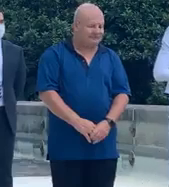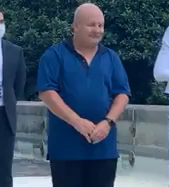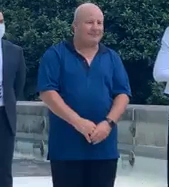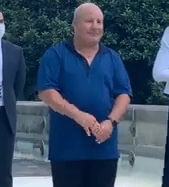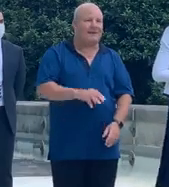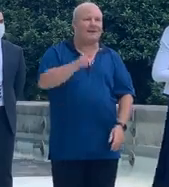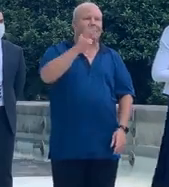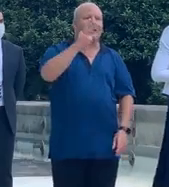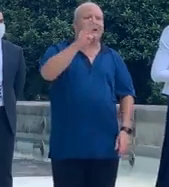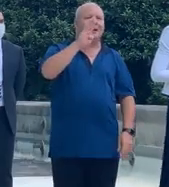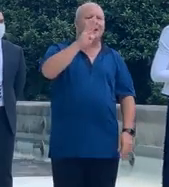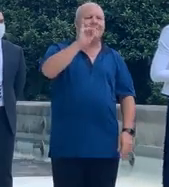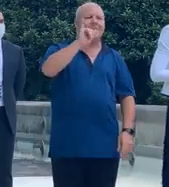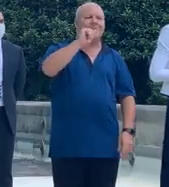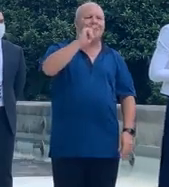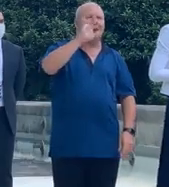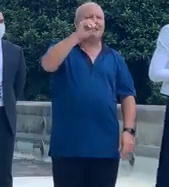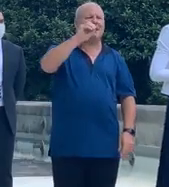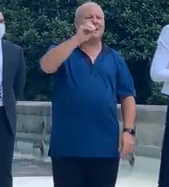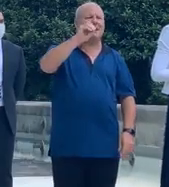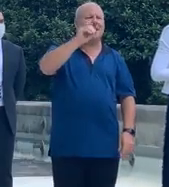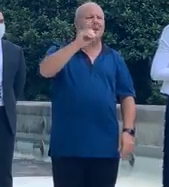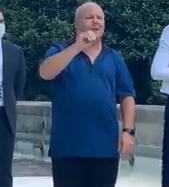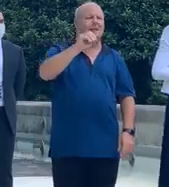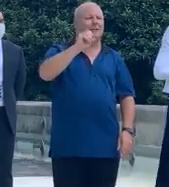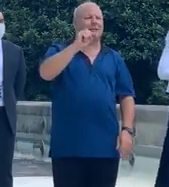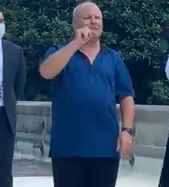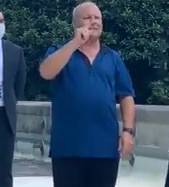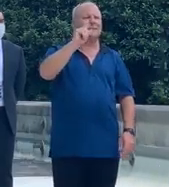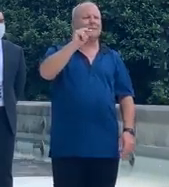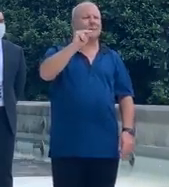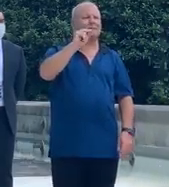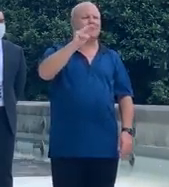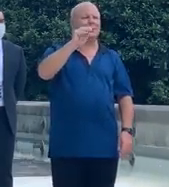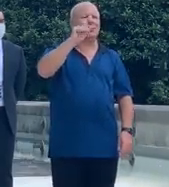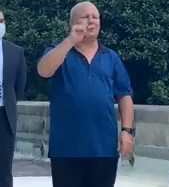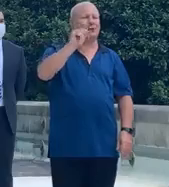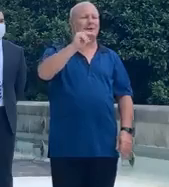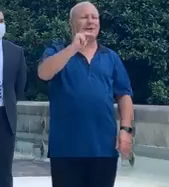Will Bianca San Martin come forth?